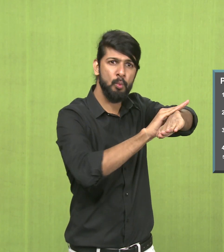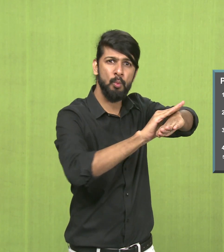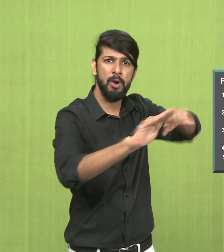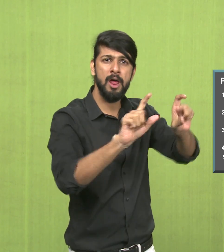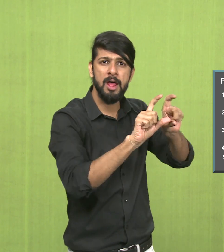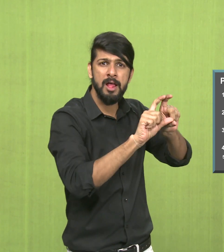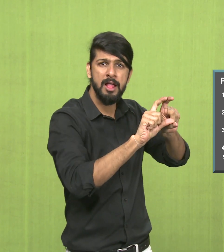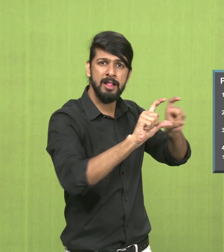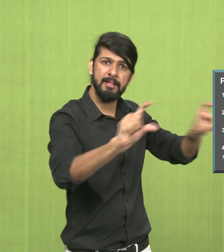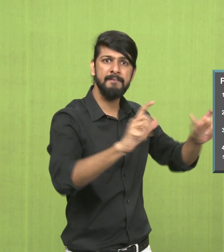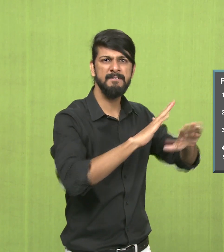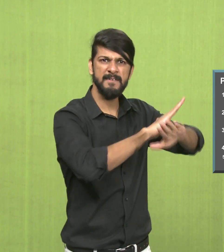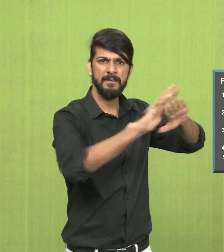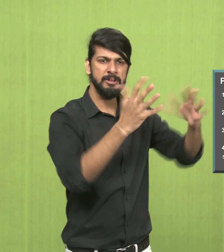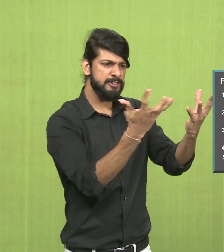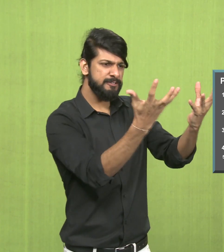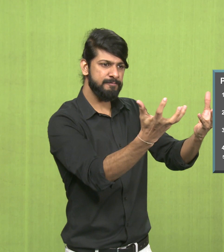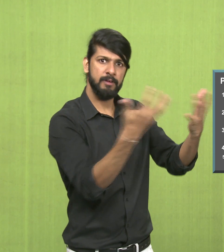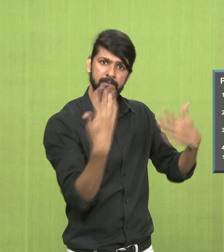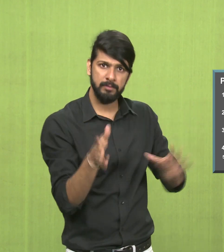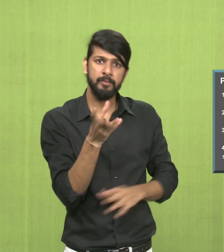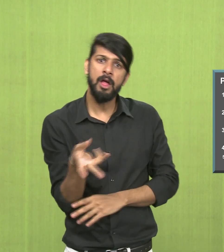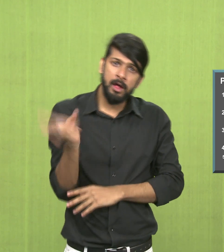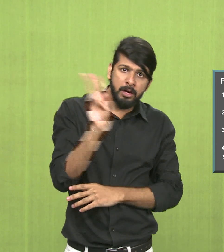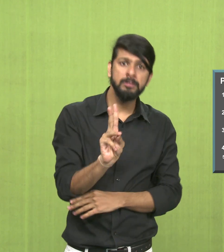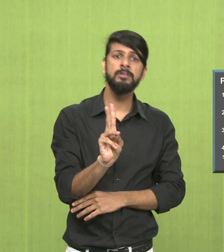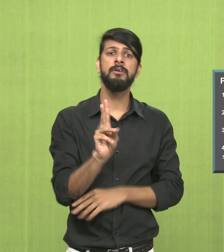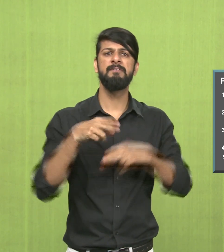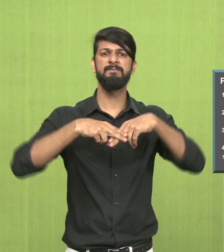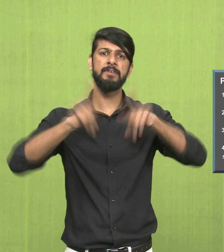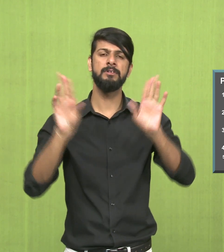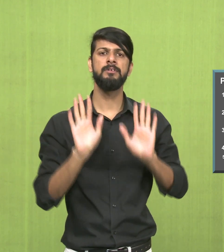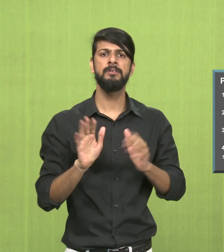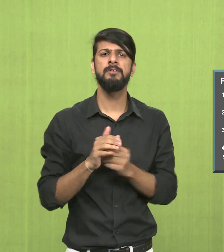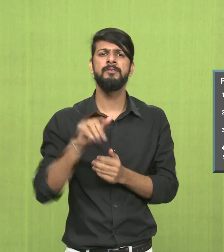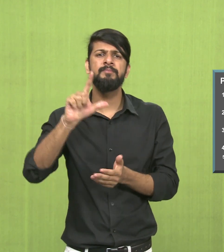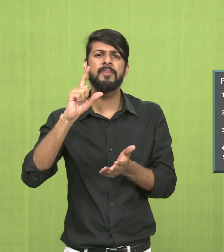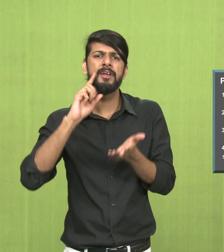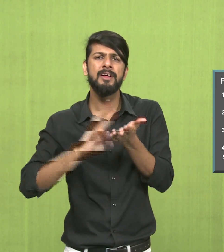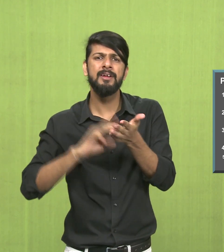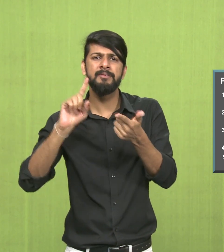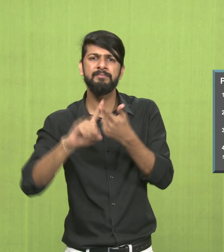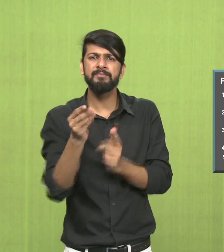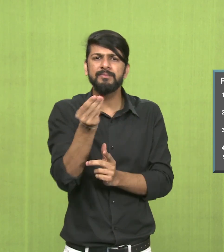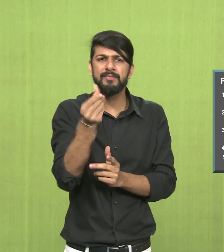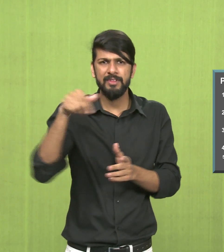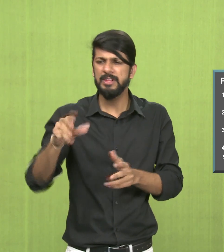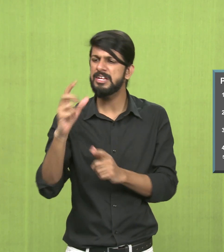finely crushed, or to ensure that the second layer is much more finer. And then the final layer is